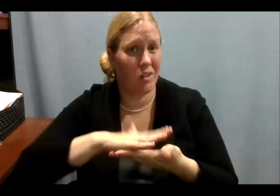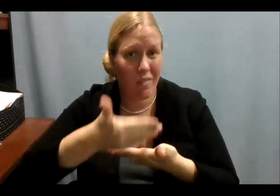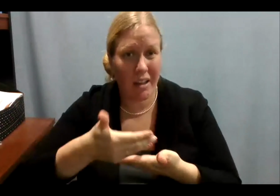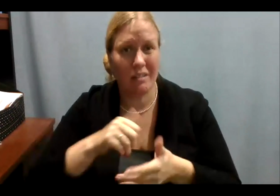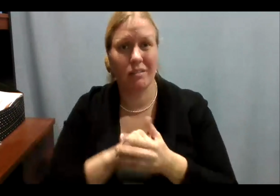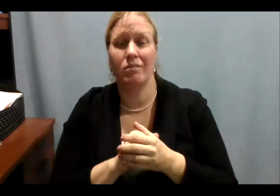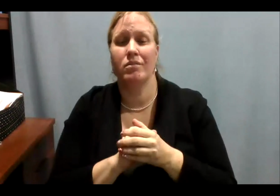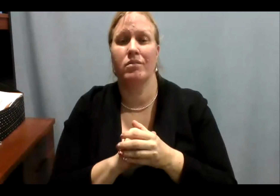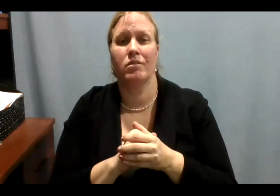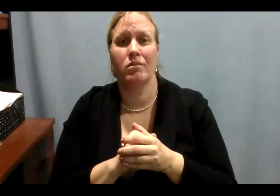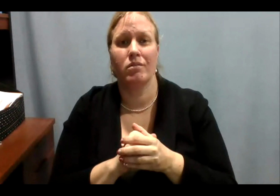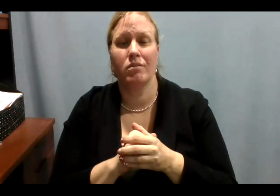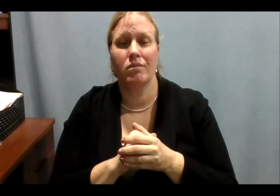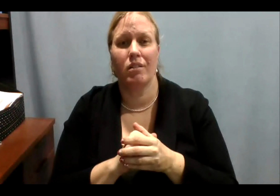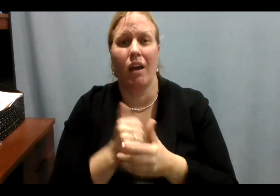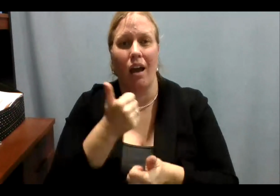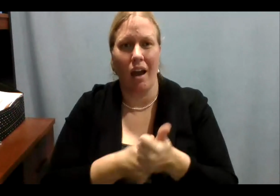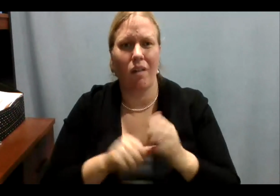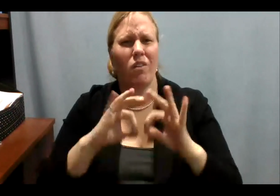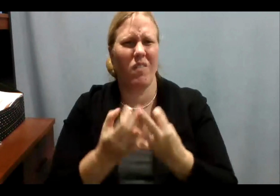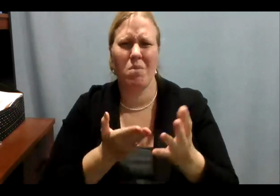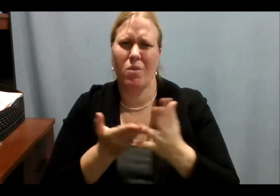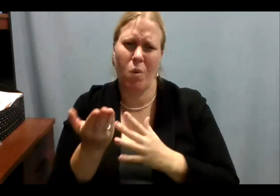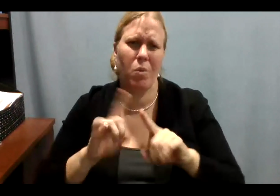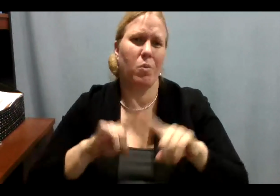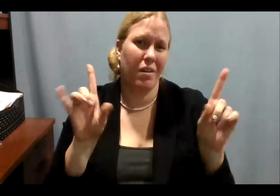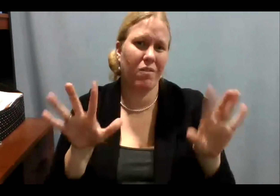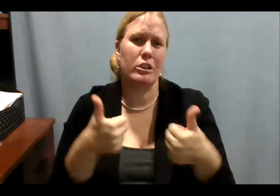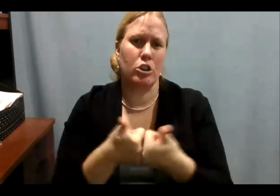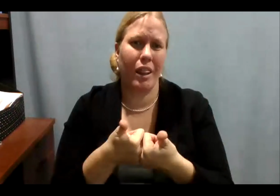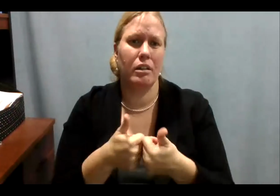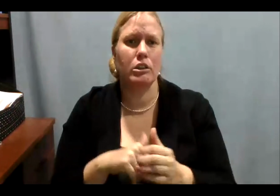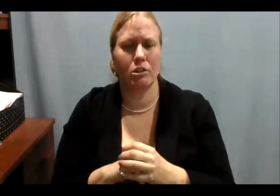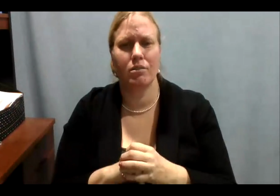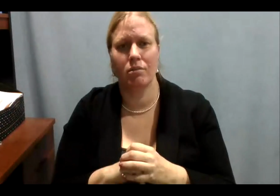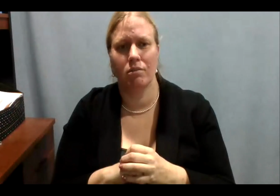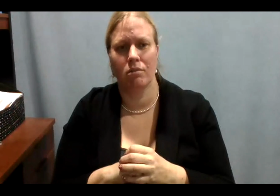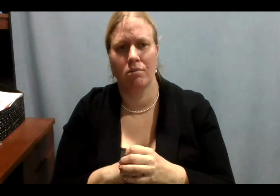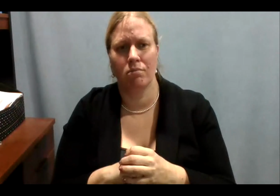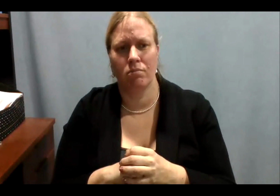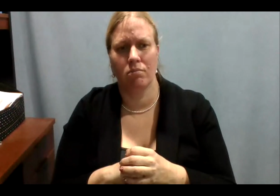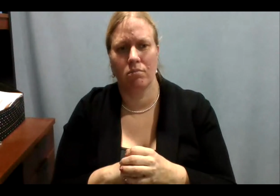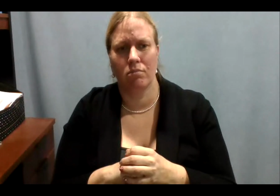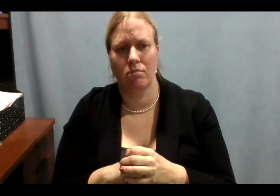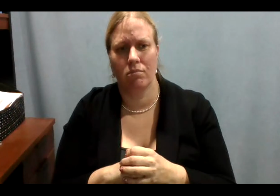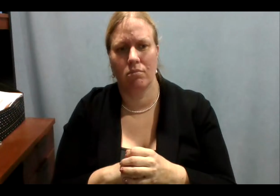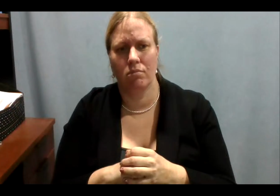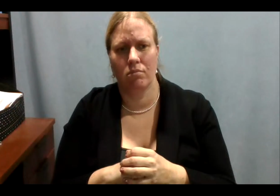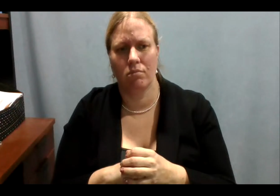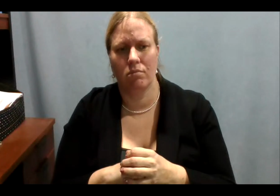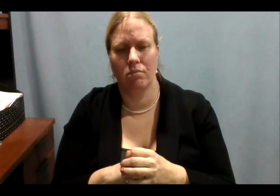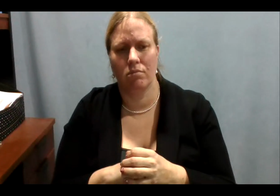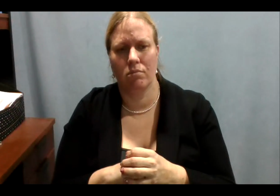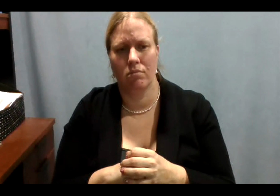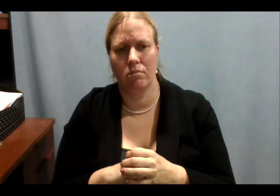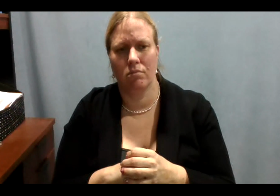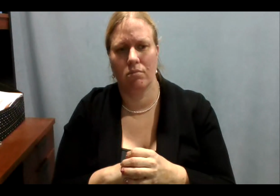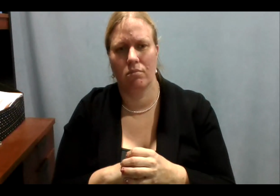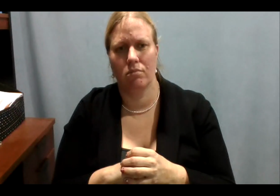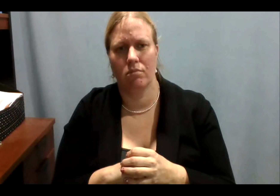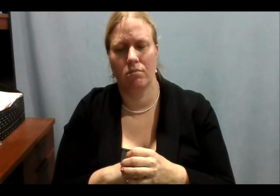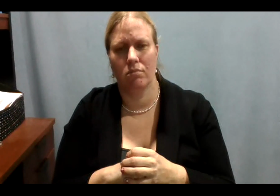But, you know, every family is going through very different challenges and it's, I think